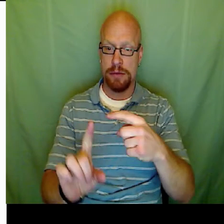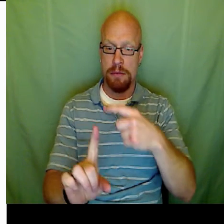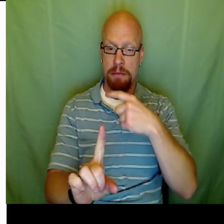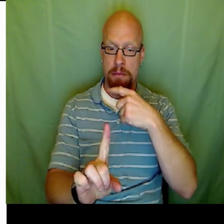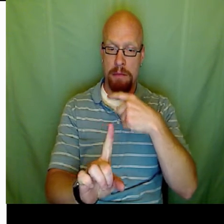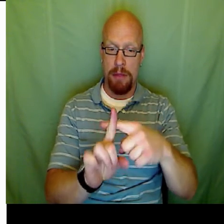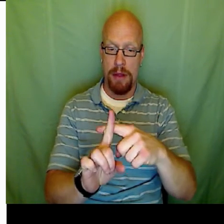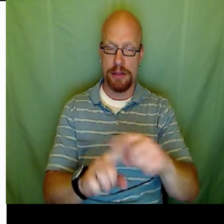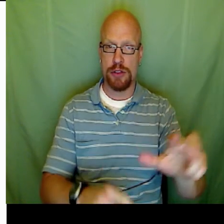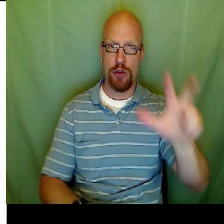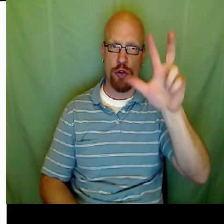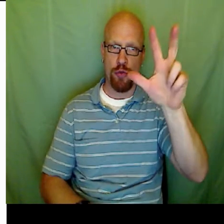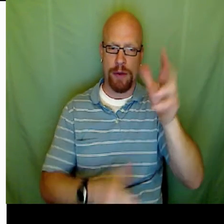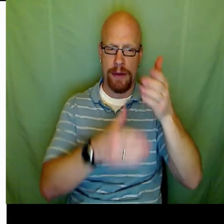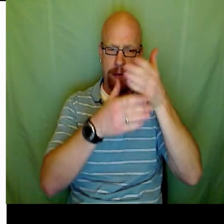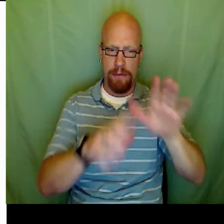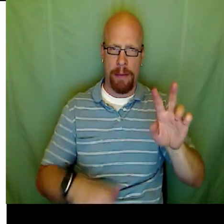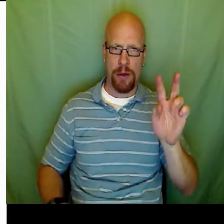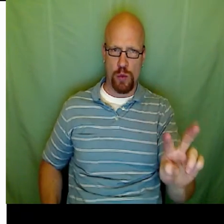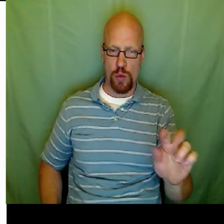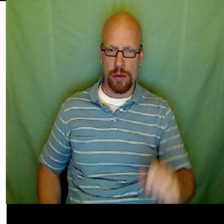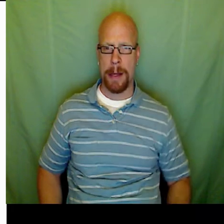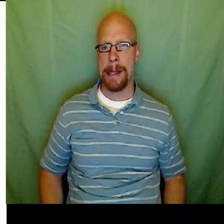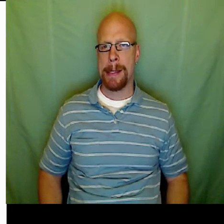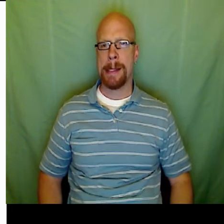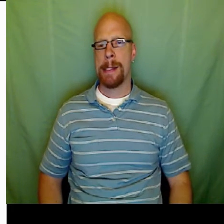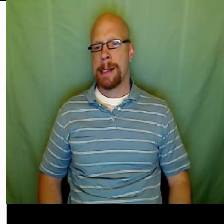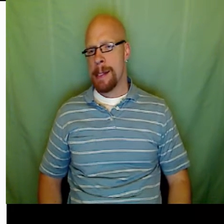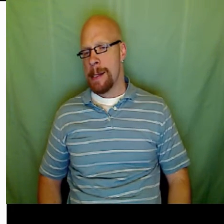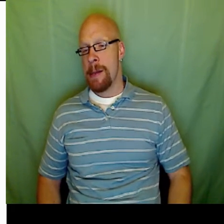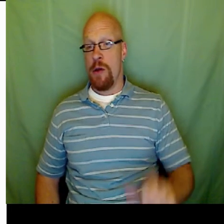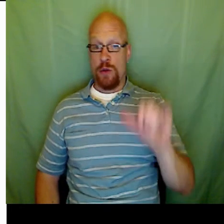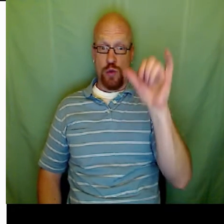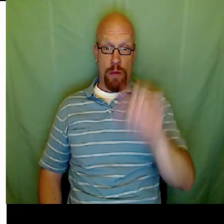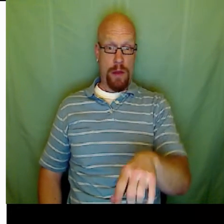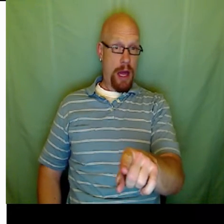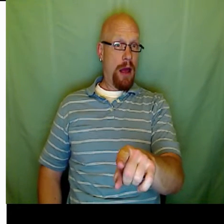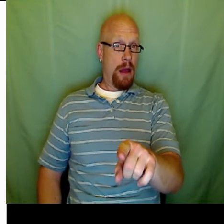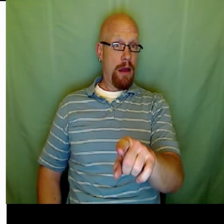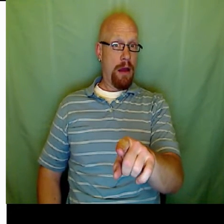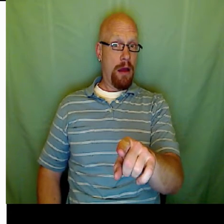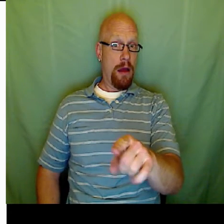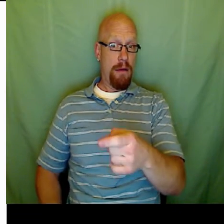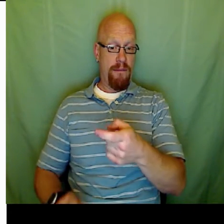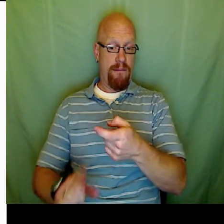y equals 2x plus 3 divided by 2, or 3 halves.